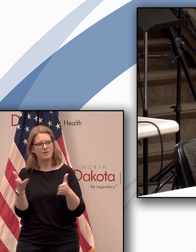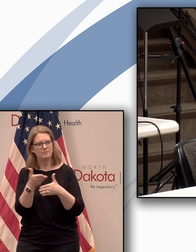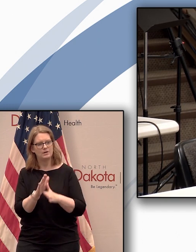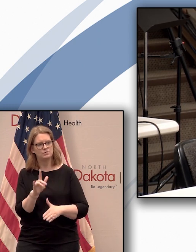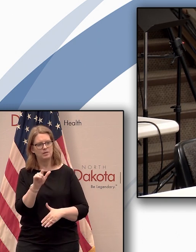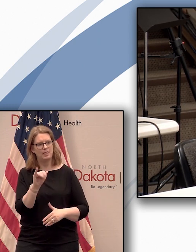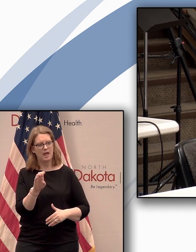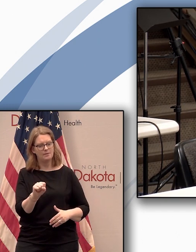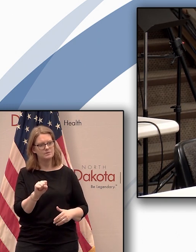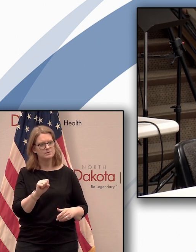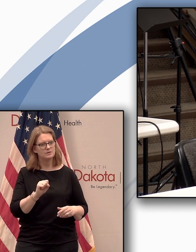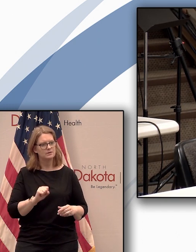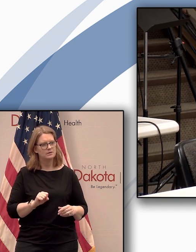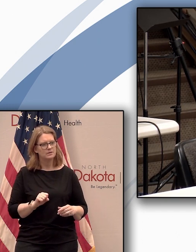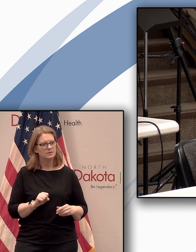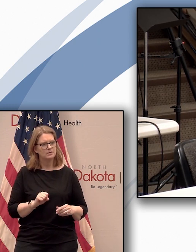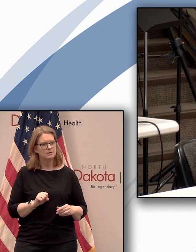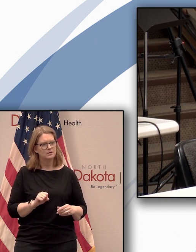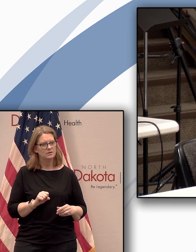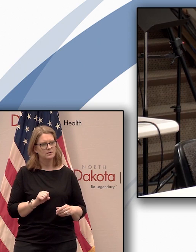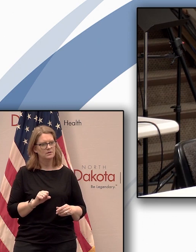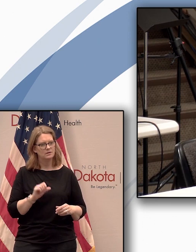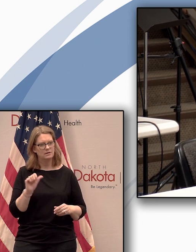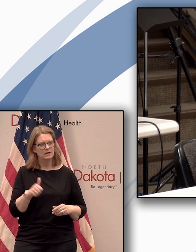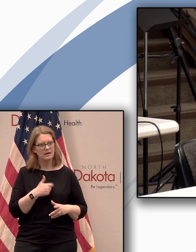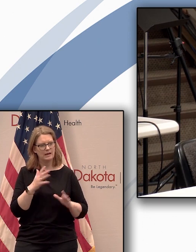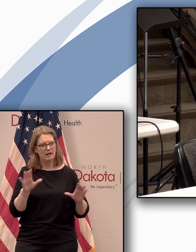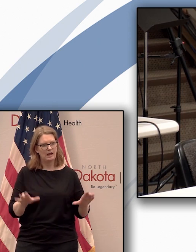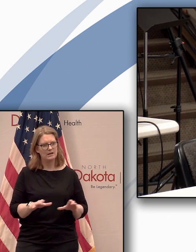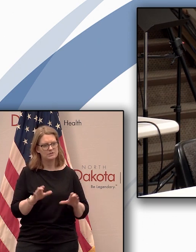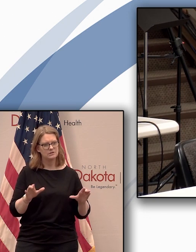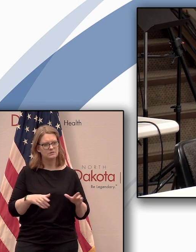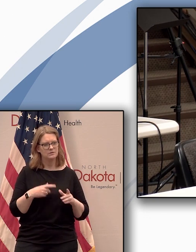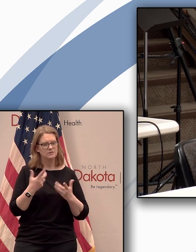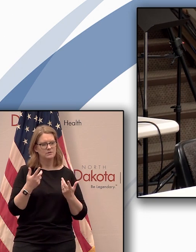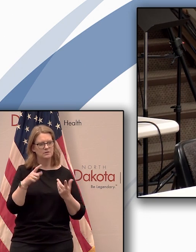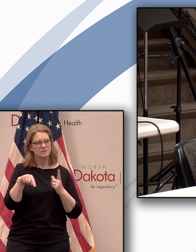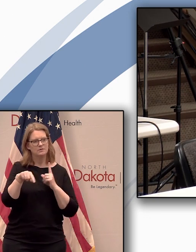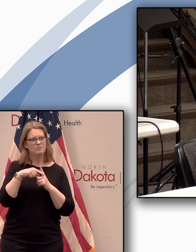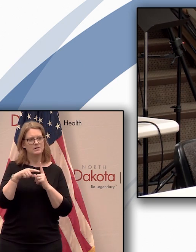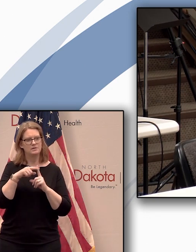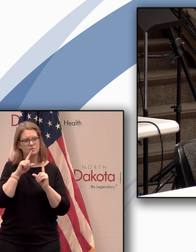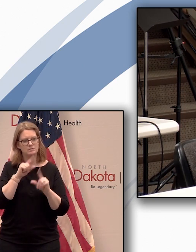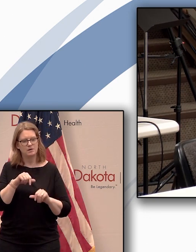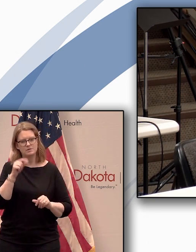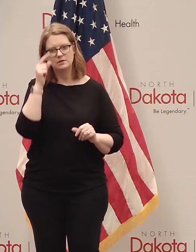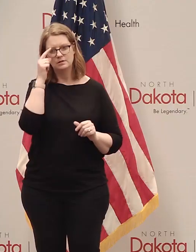you had any action on that? Have you had any positive response